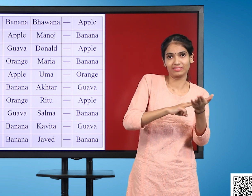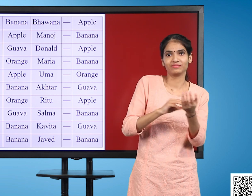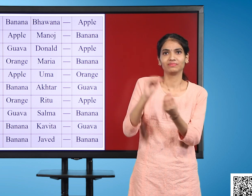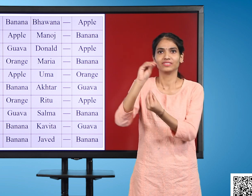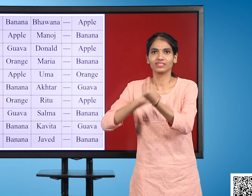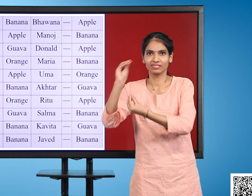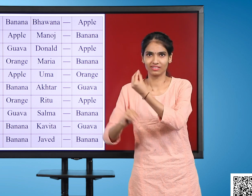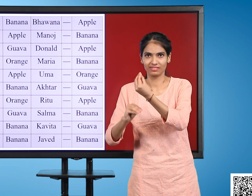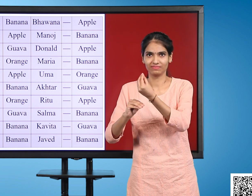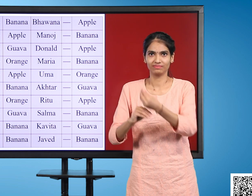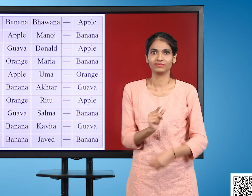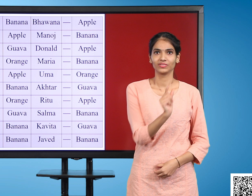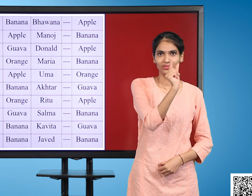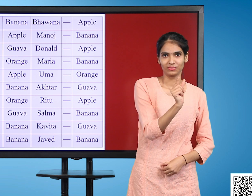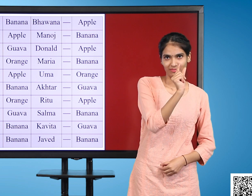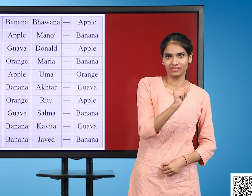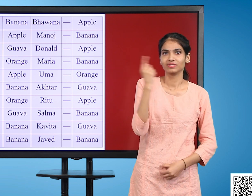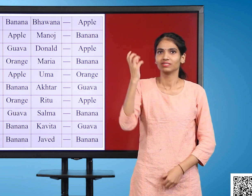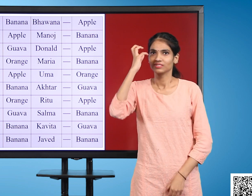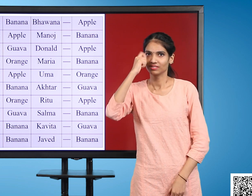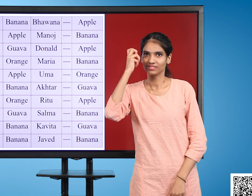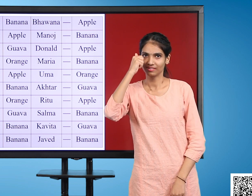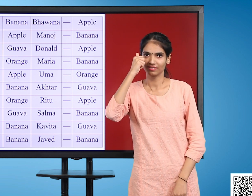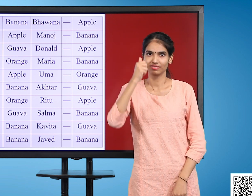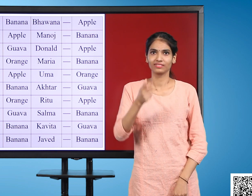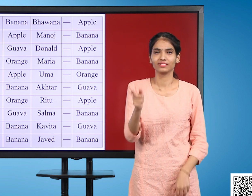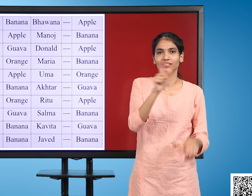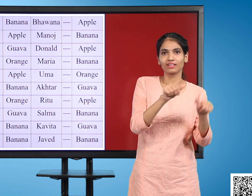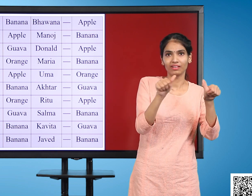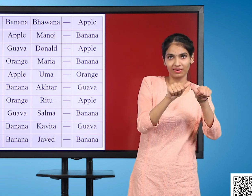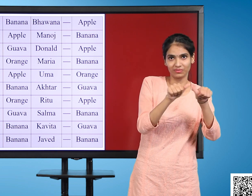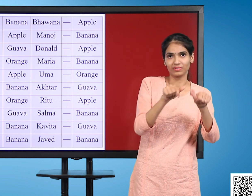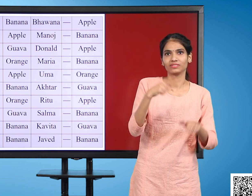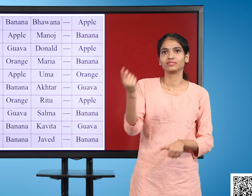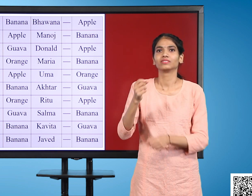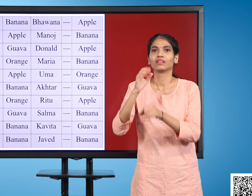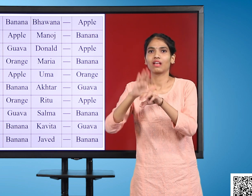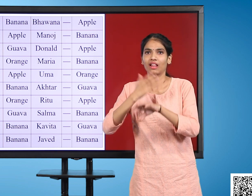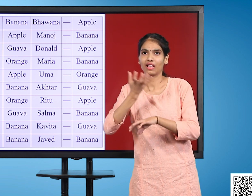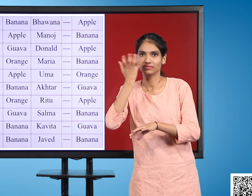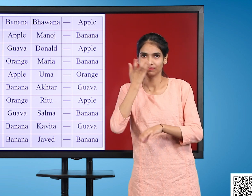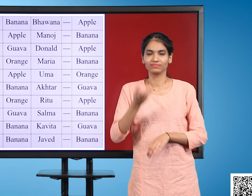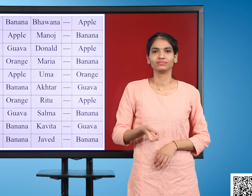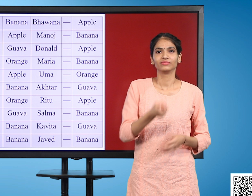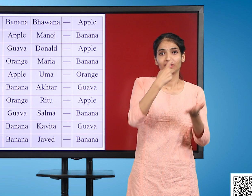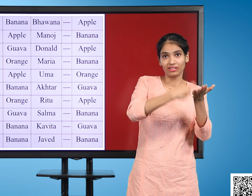Maria banana, Uma orange, Akhtar guava,